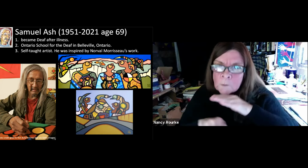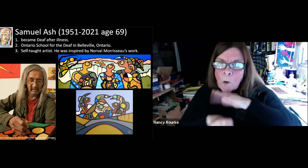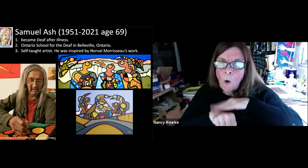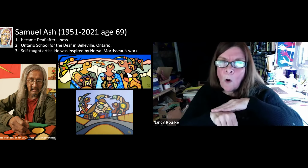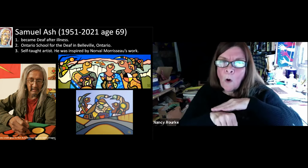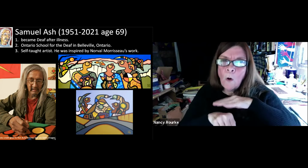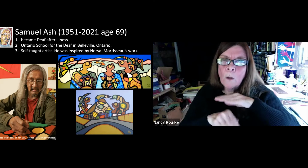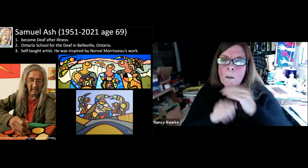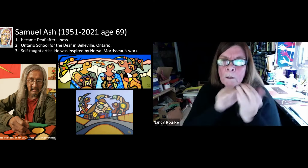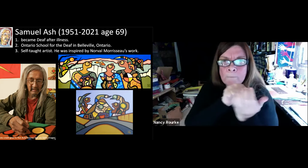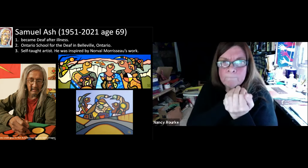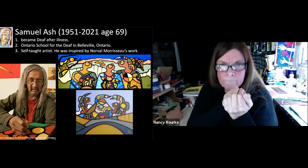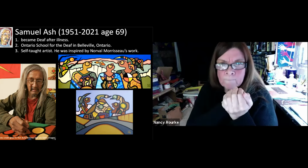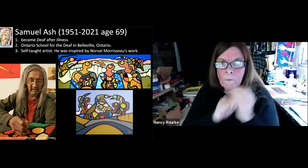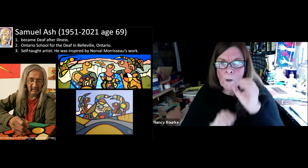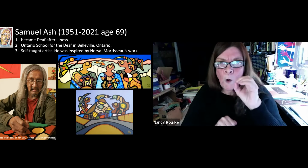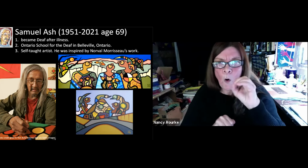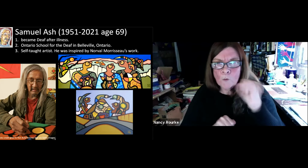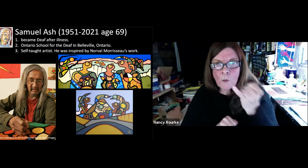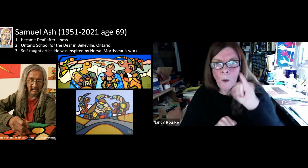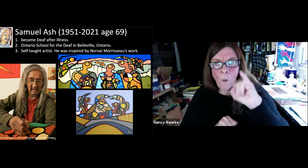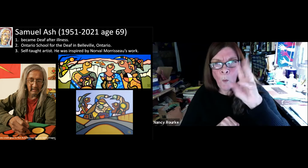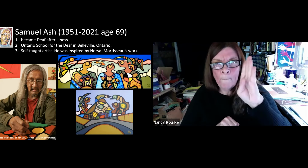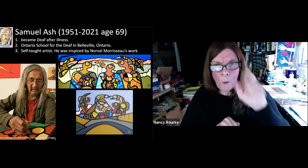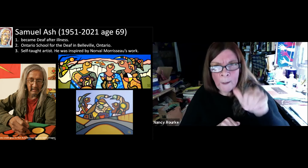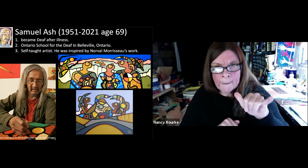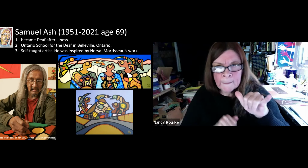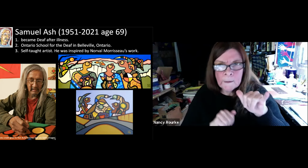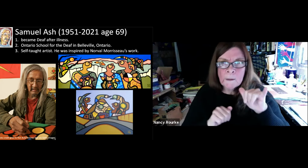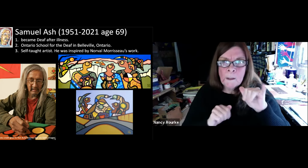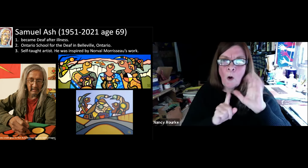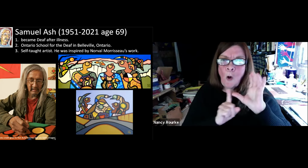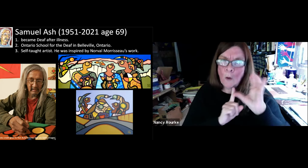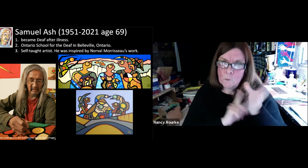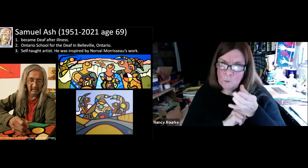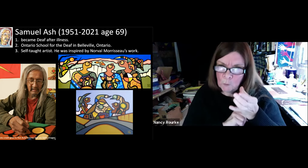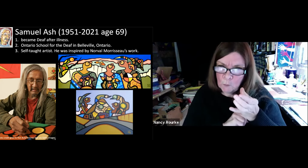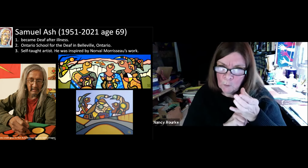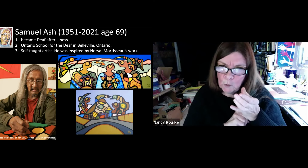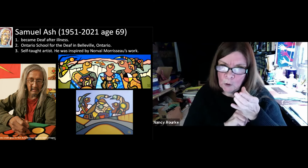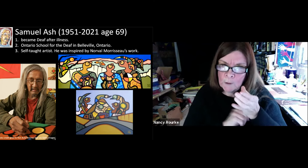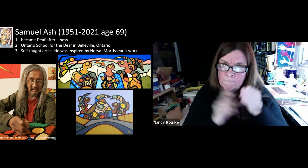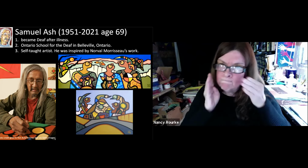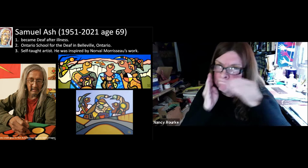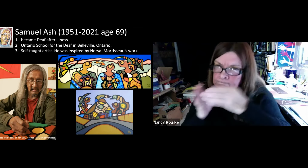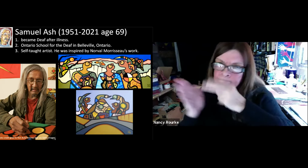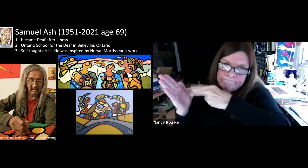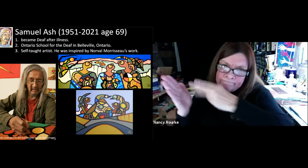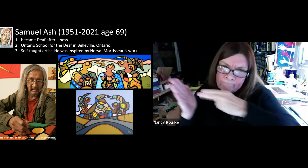Samuel's paintings focus heavily on the Ojibwe culture.